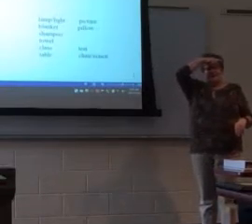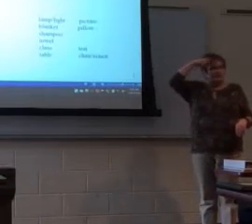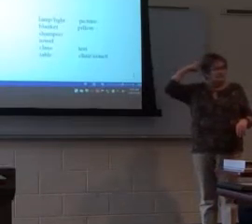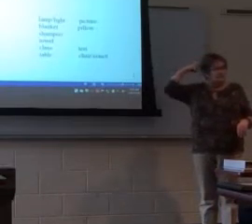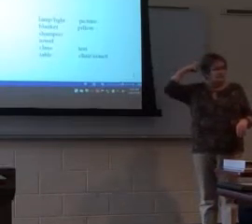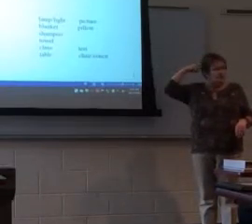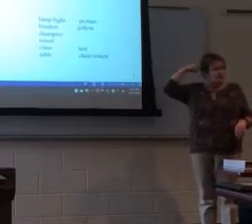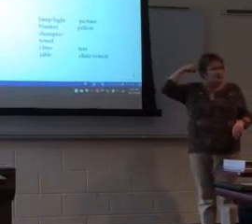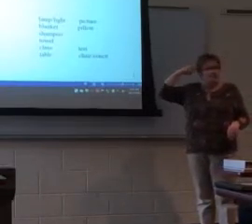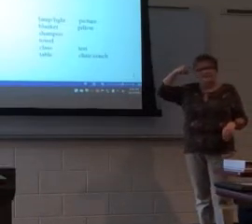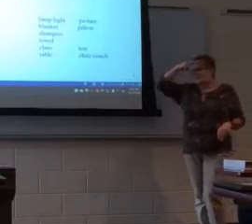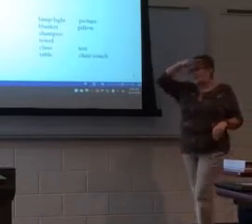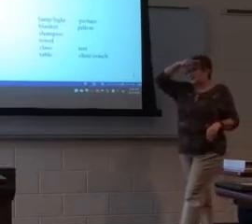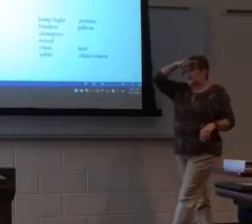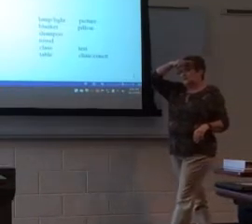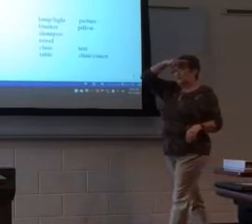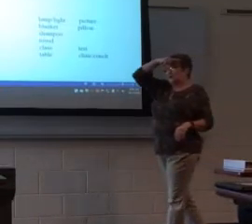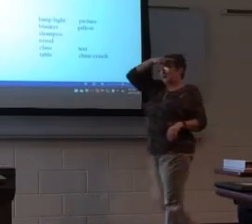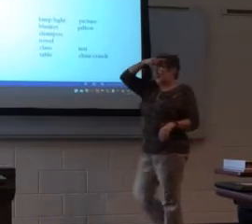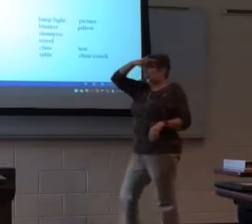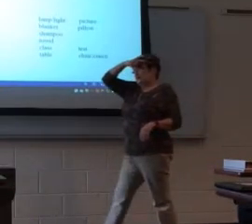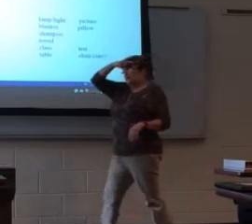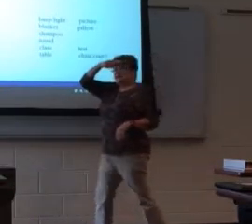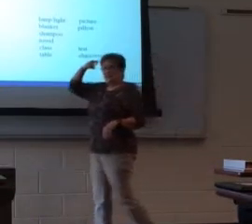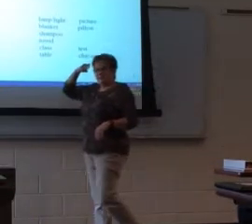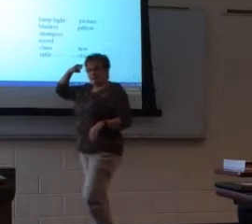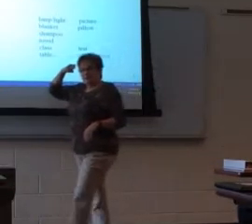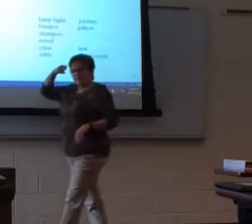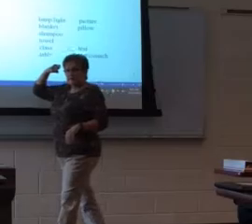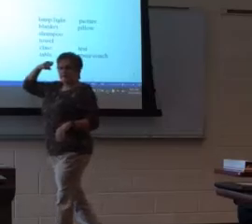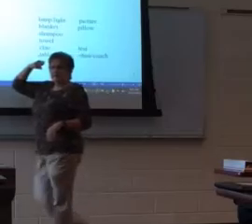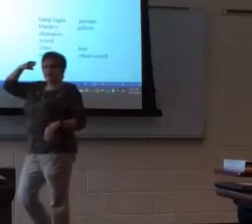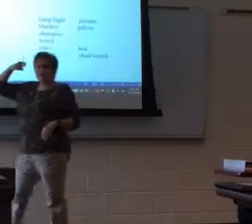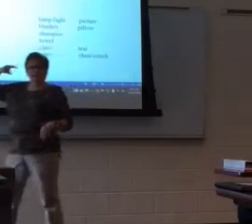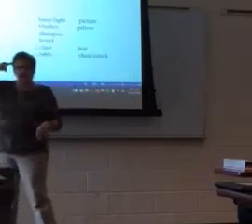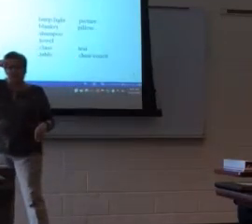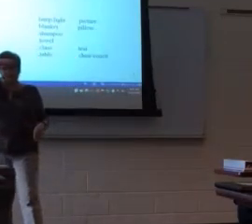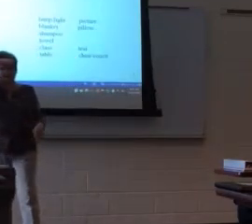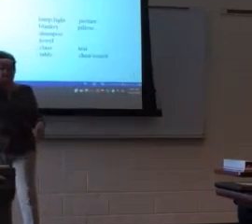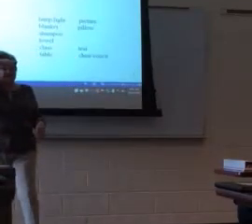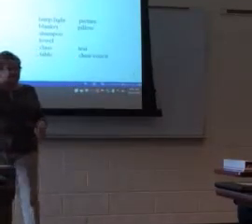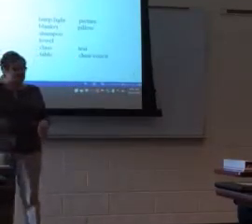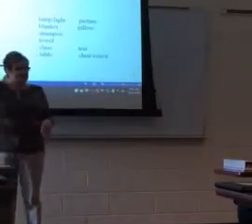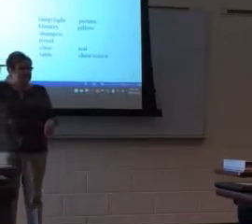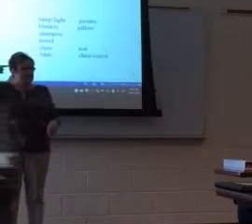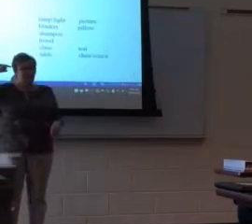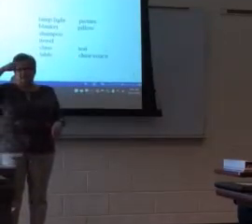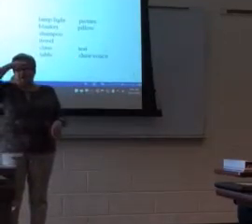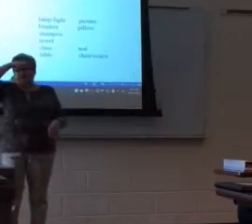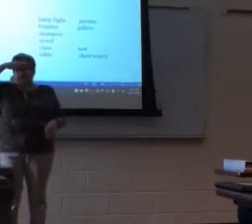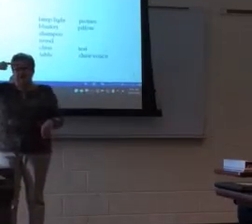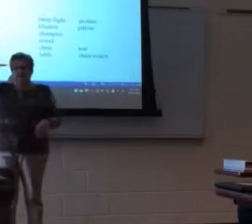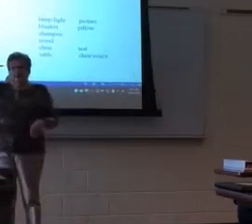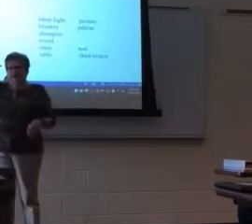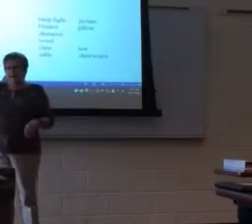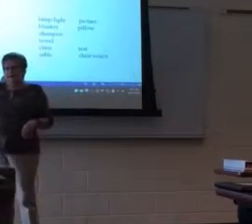Summer. We're wiping the sweat from our brow. Summer. Do you remember what this sign is?